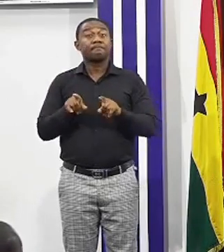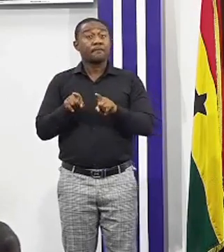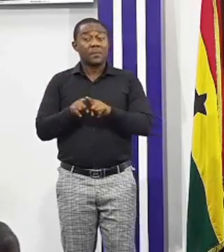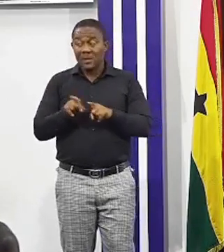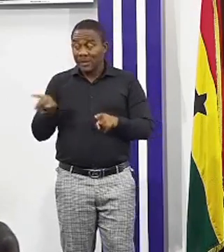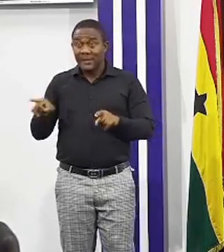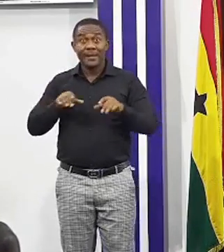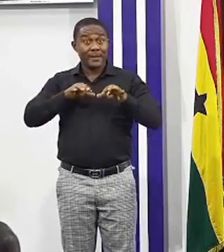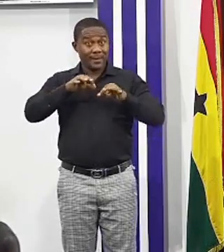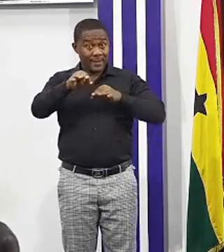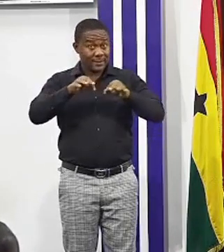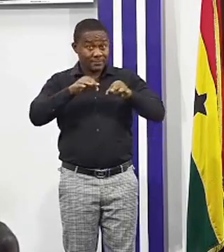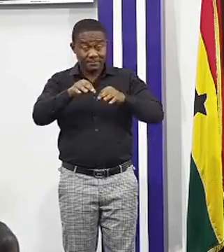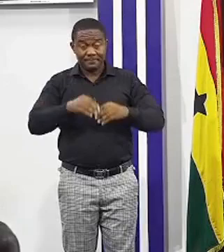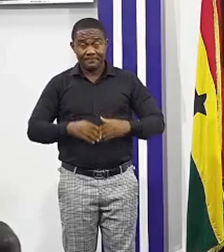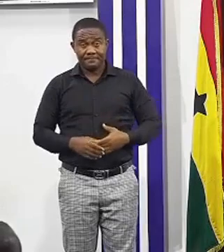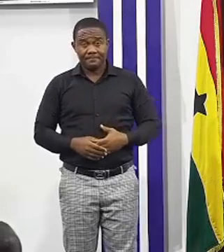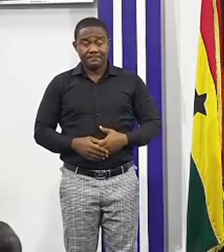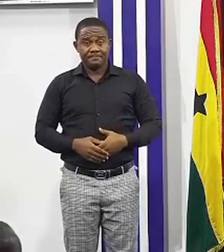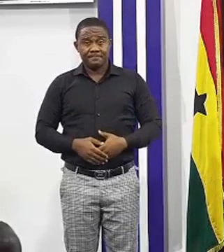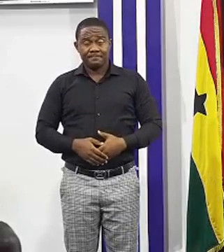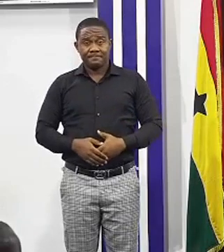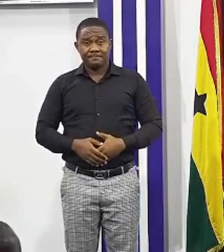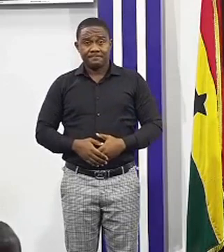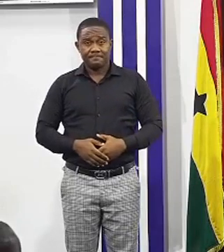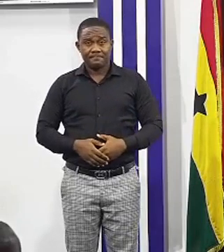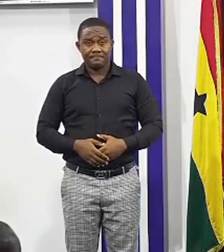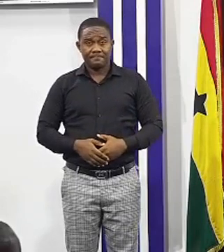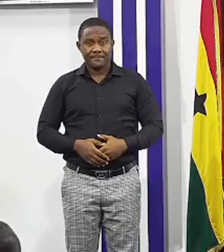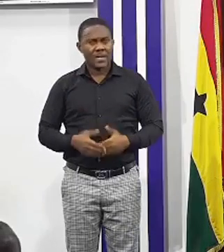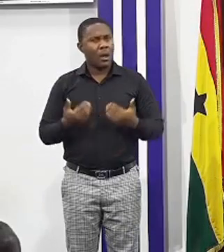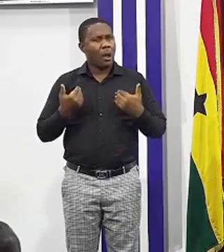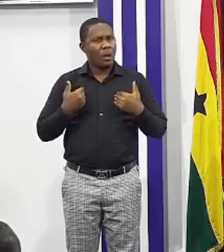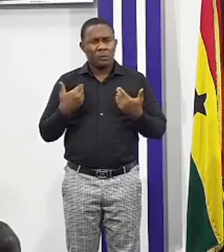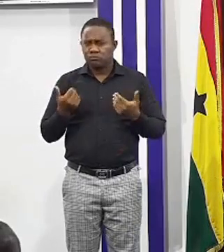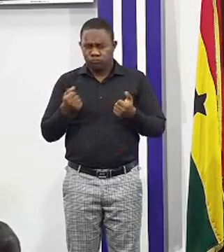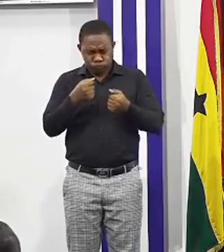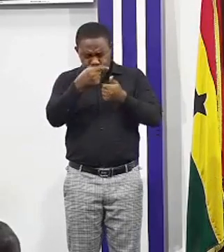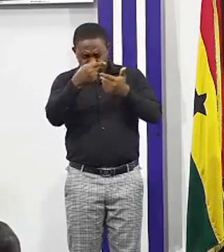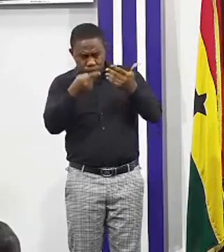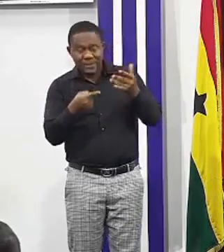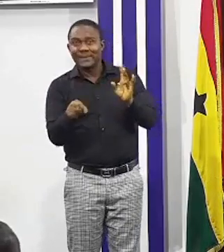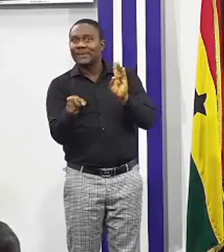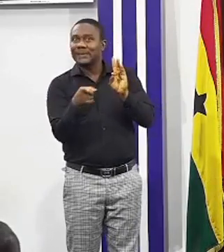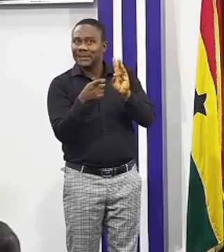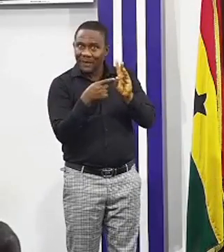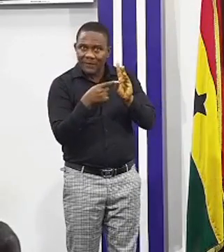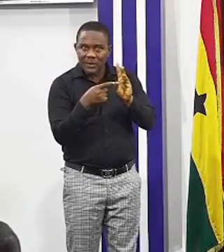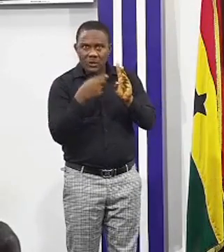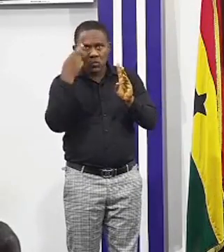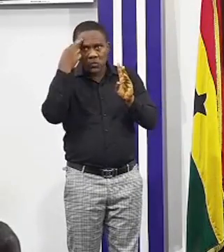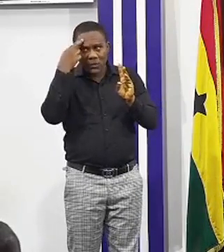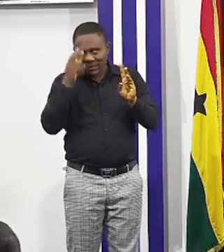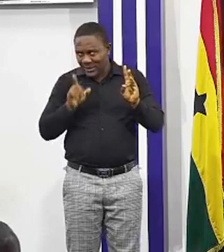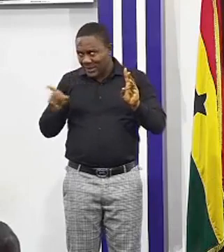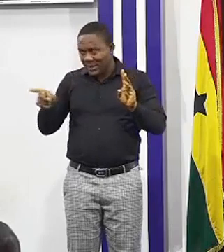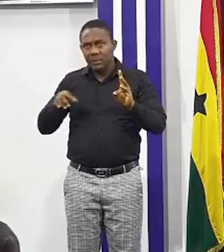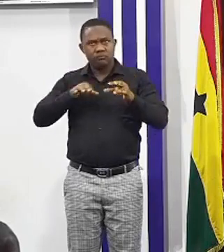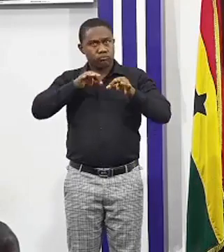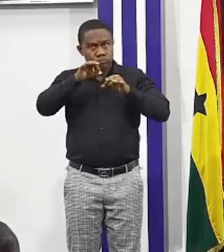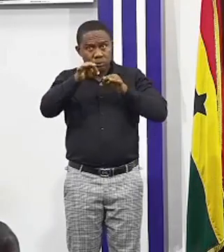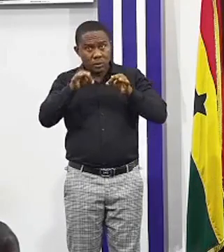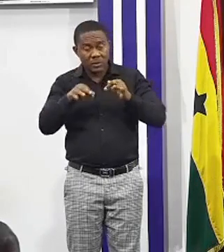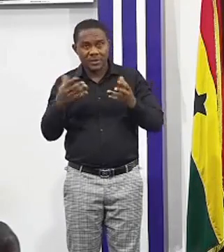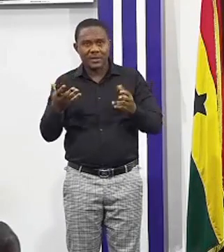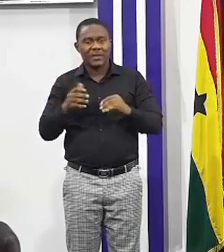explained that based on a number of factors, about 7 factors he outlined, he was ending